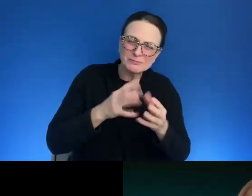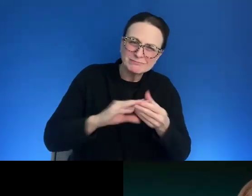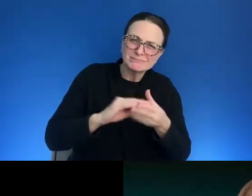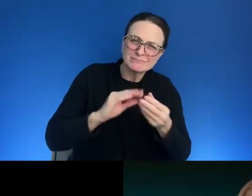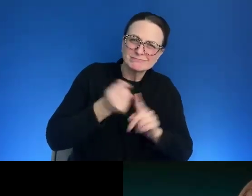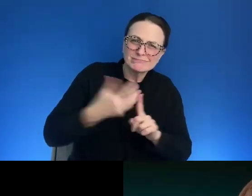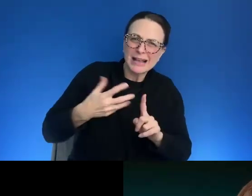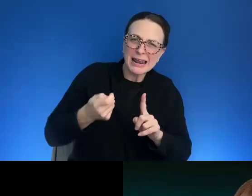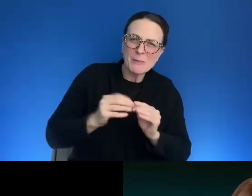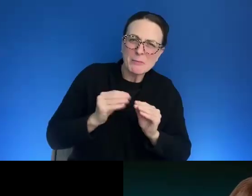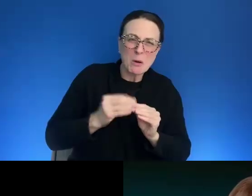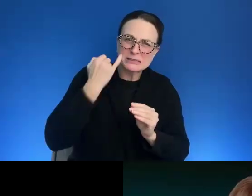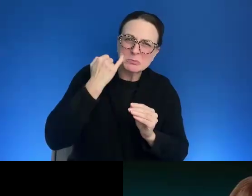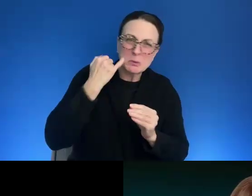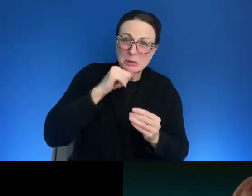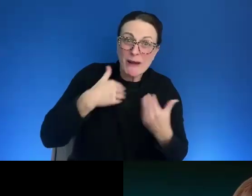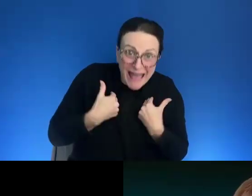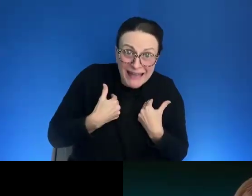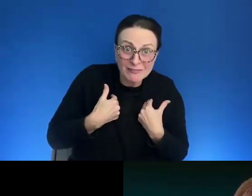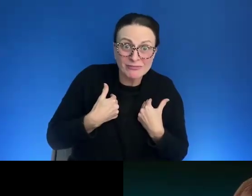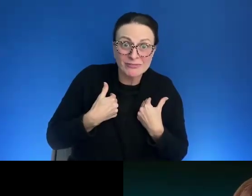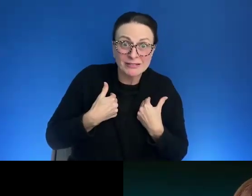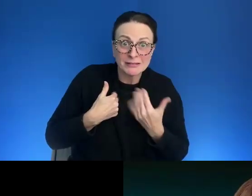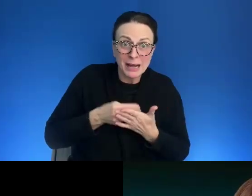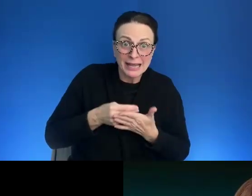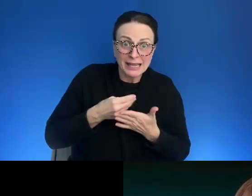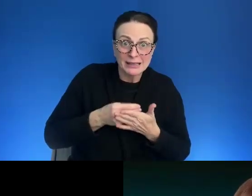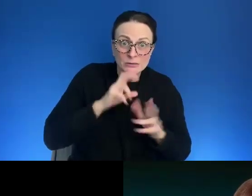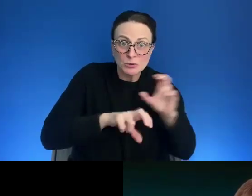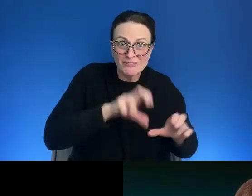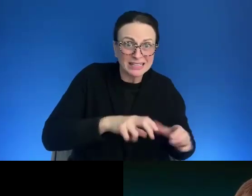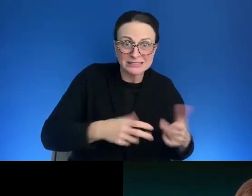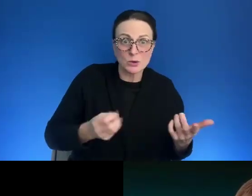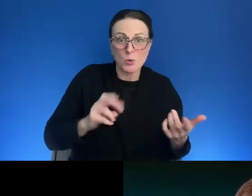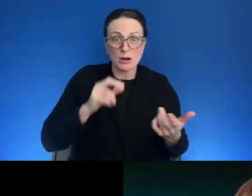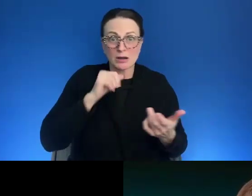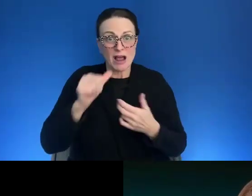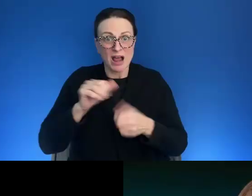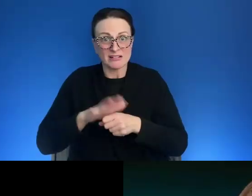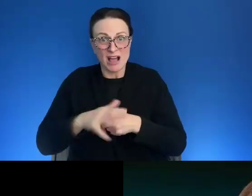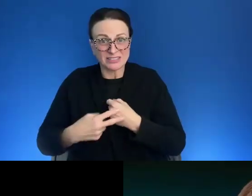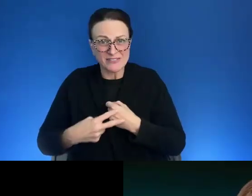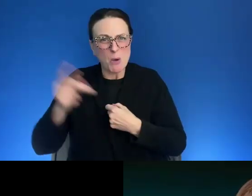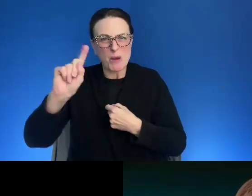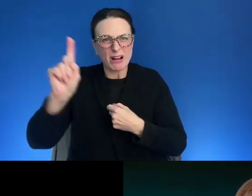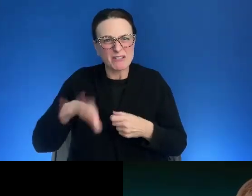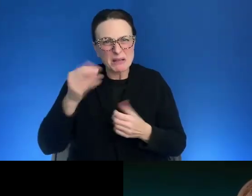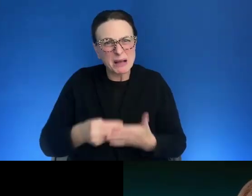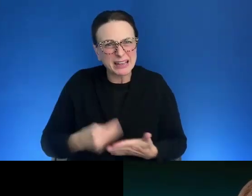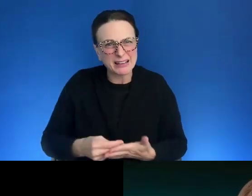about what if I don't have my own money to invest or I don't have savings? Where can I